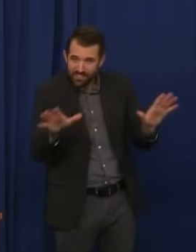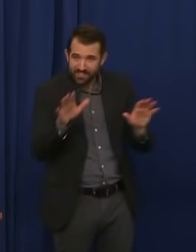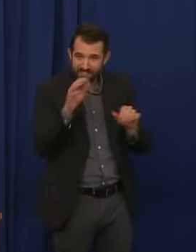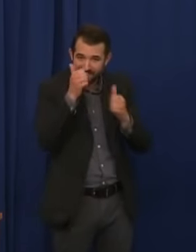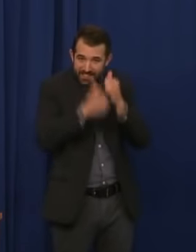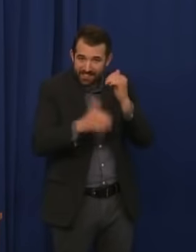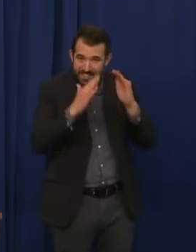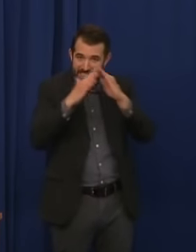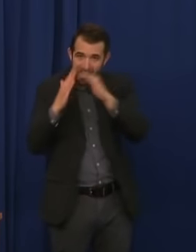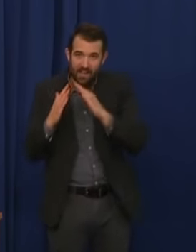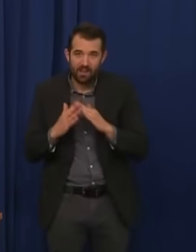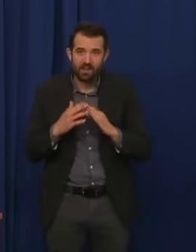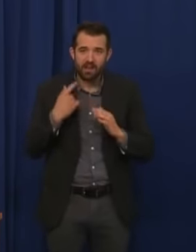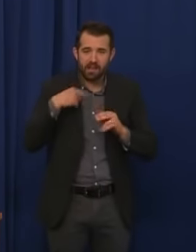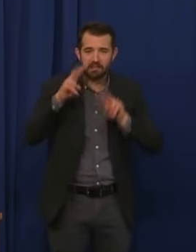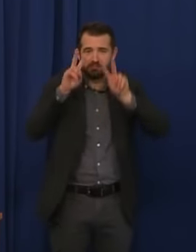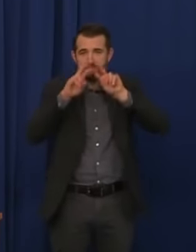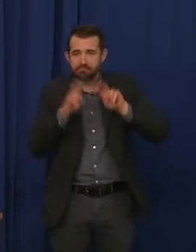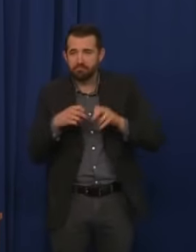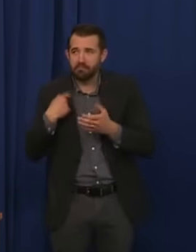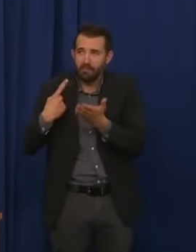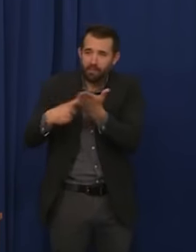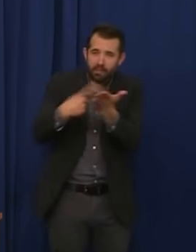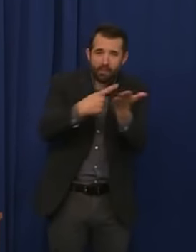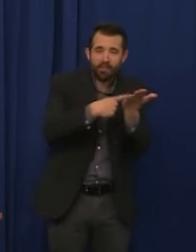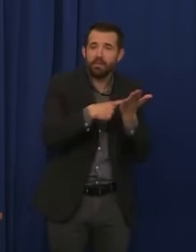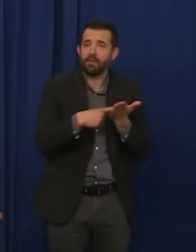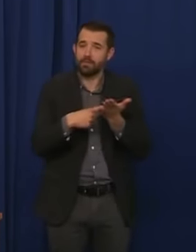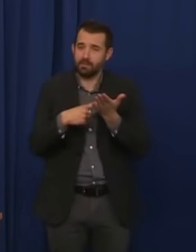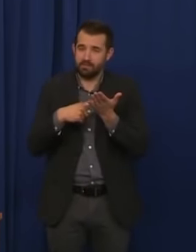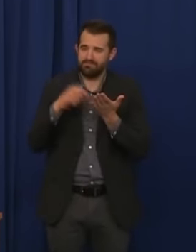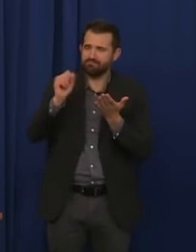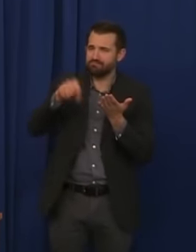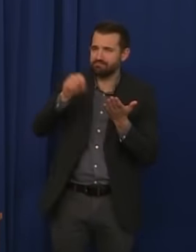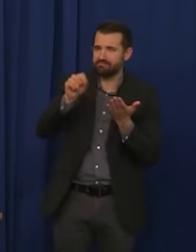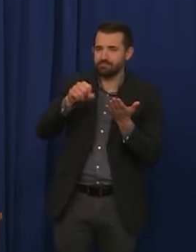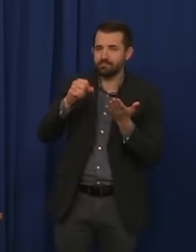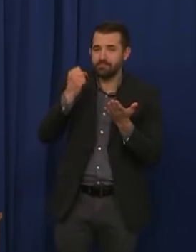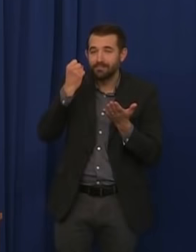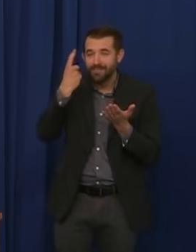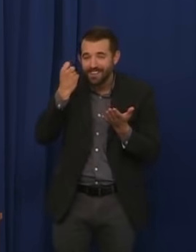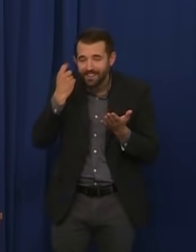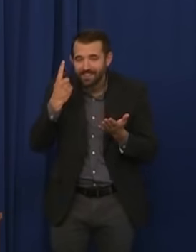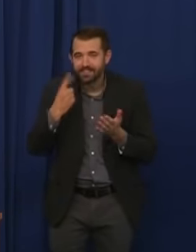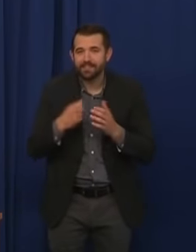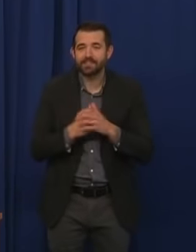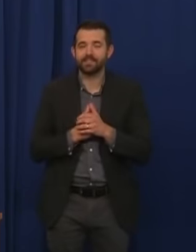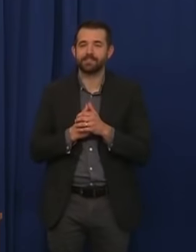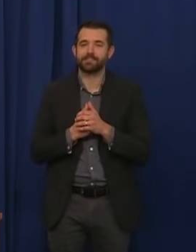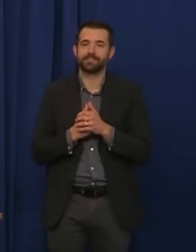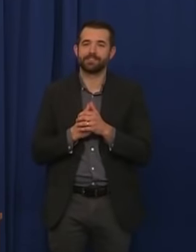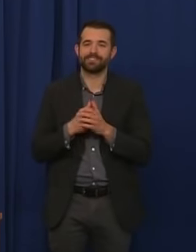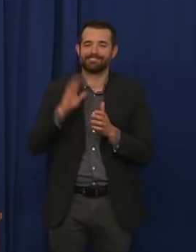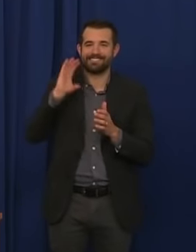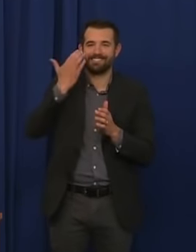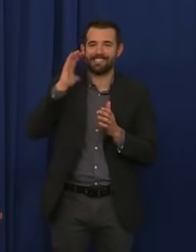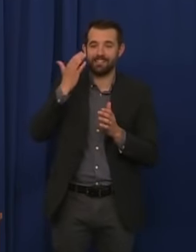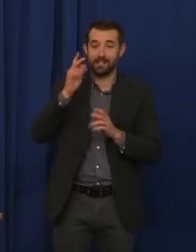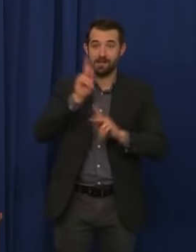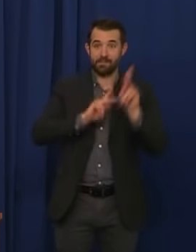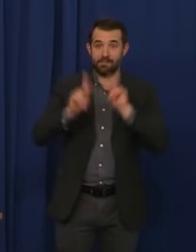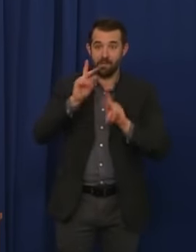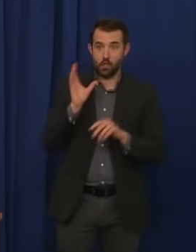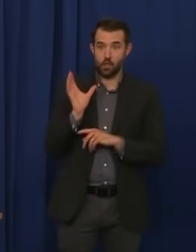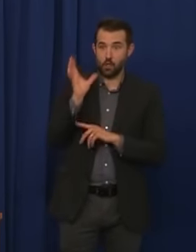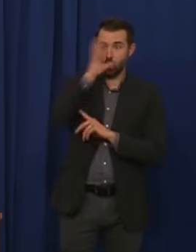but I think the broader point, though, Caitlin, is that there is an assumption underlying the town-by-town release of data that